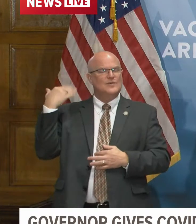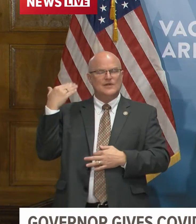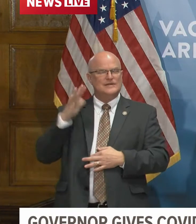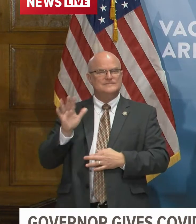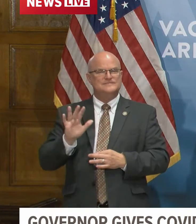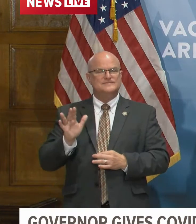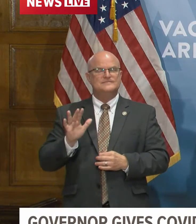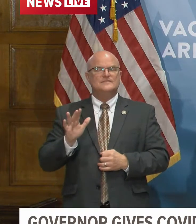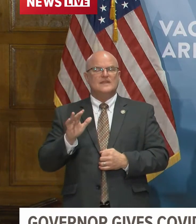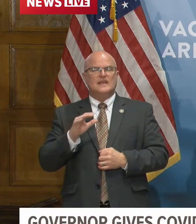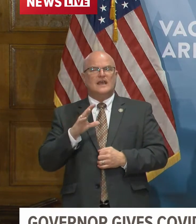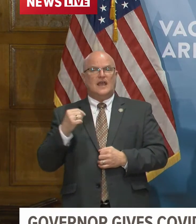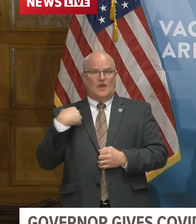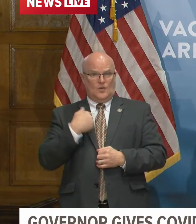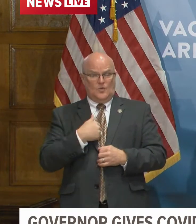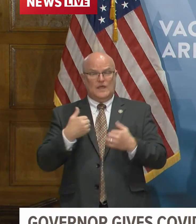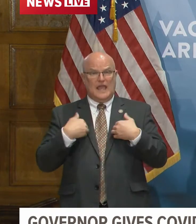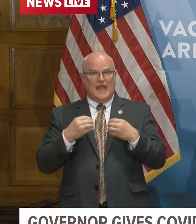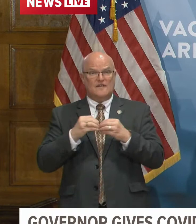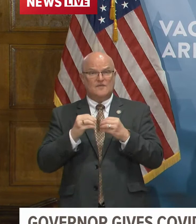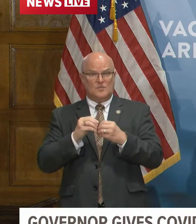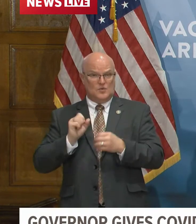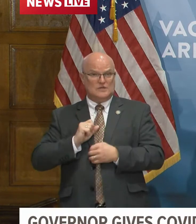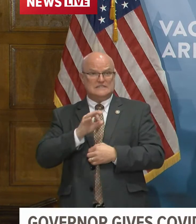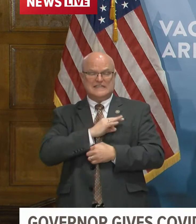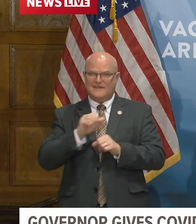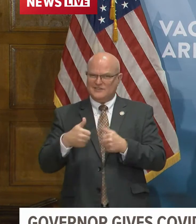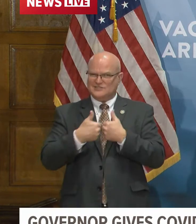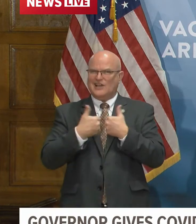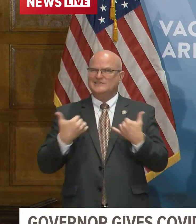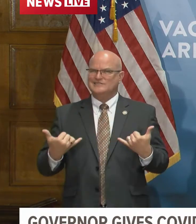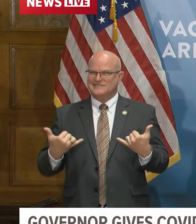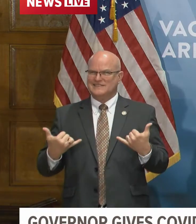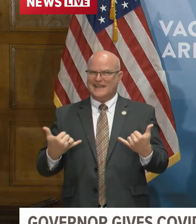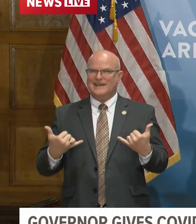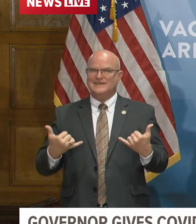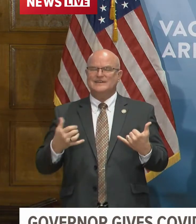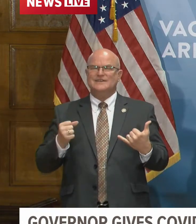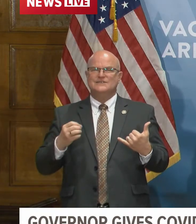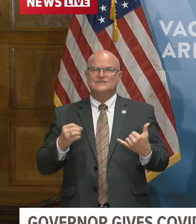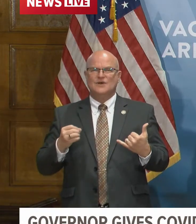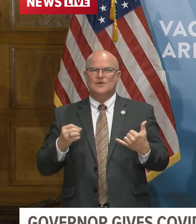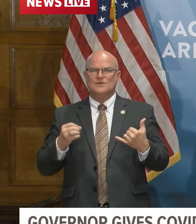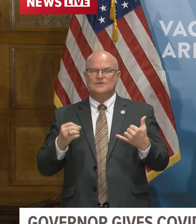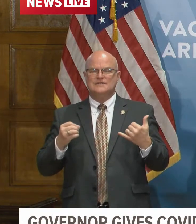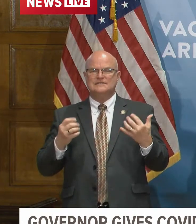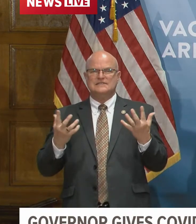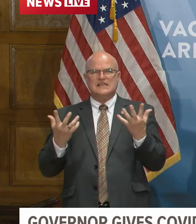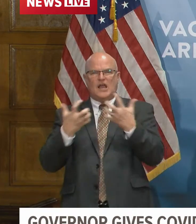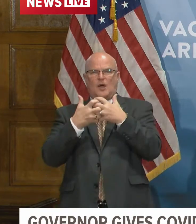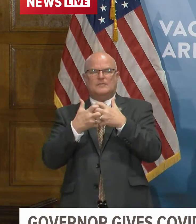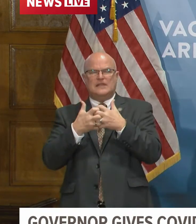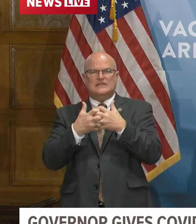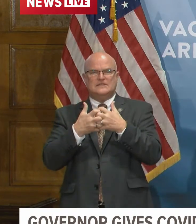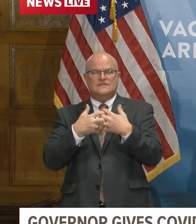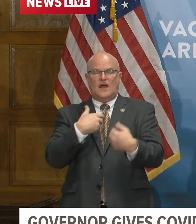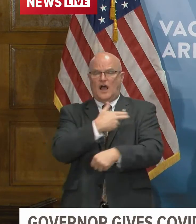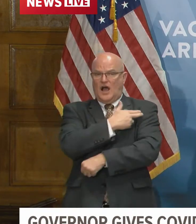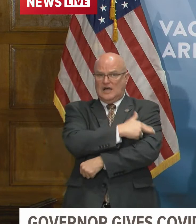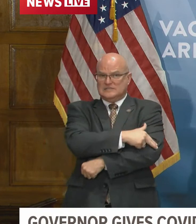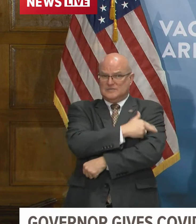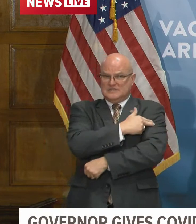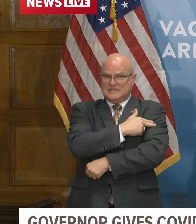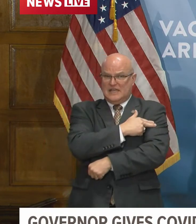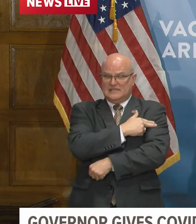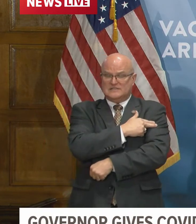previously. We do have more staffing challenges now, so it's a combination of